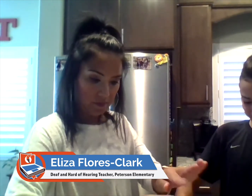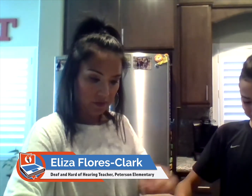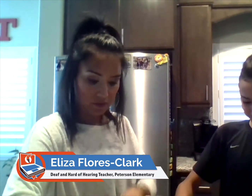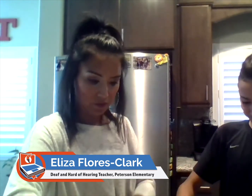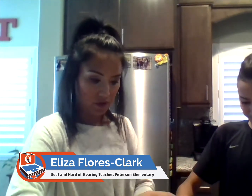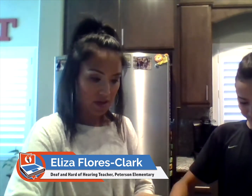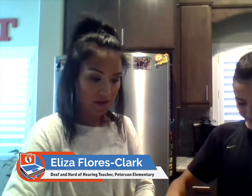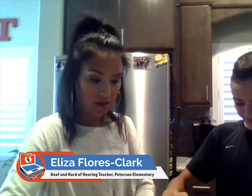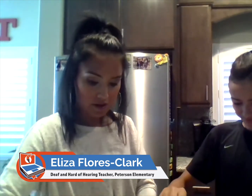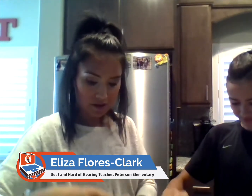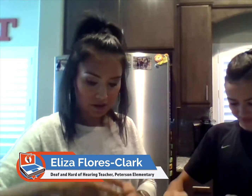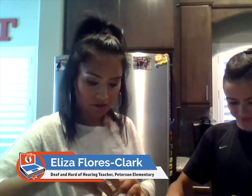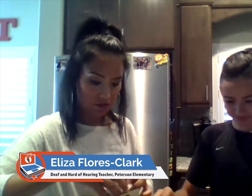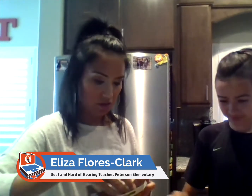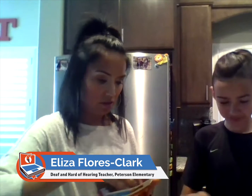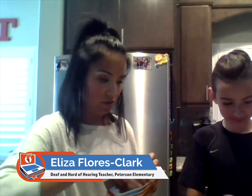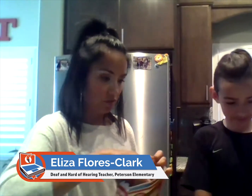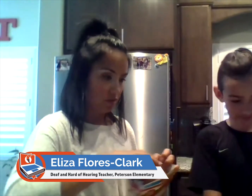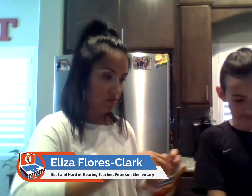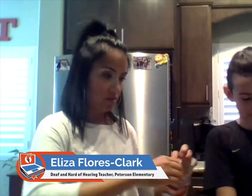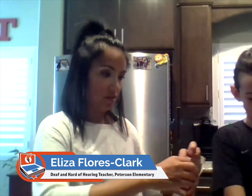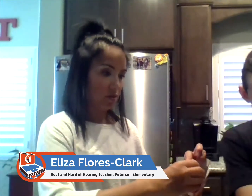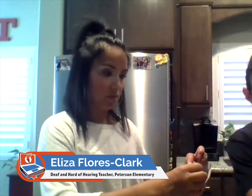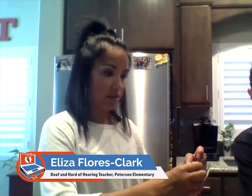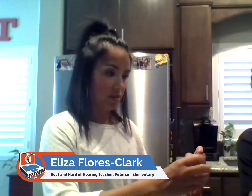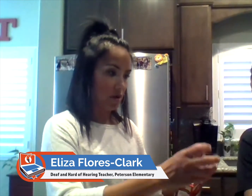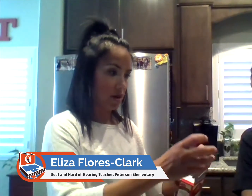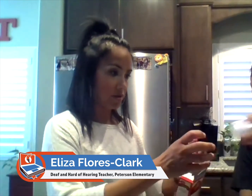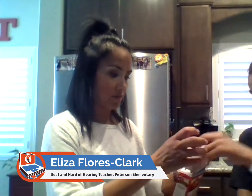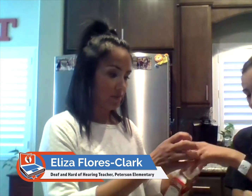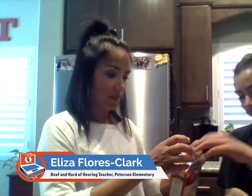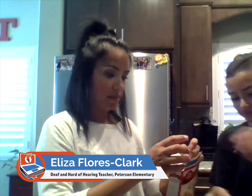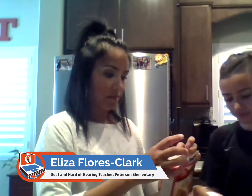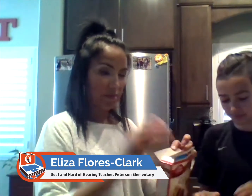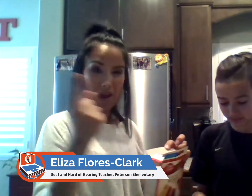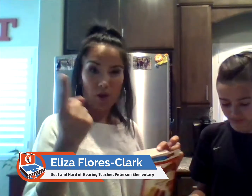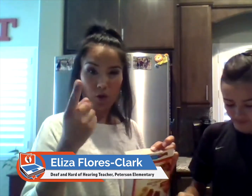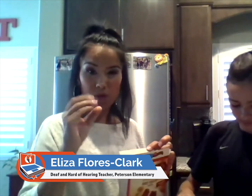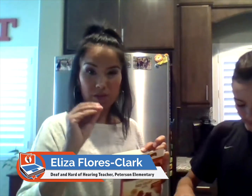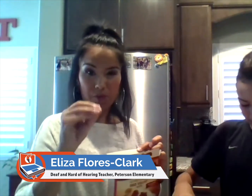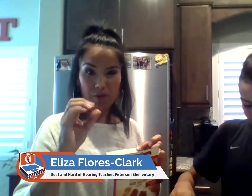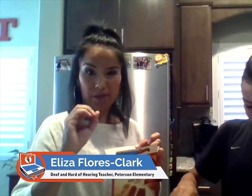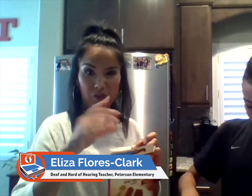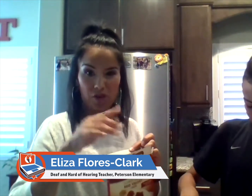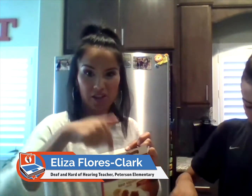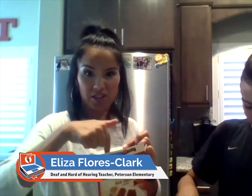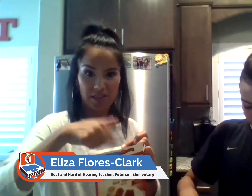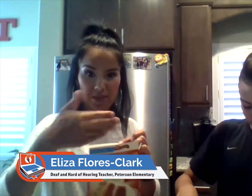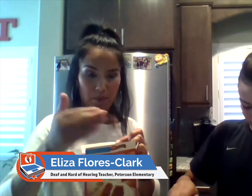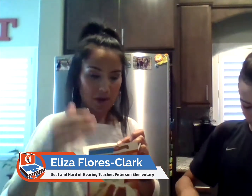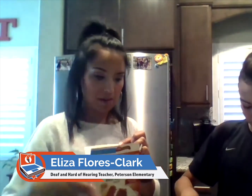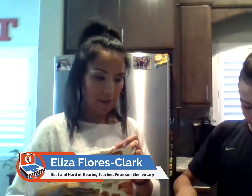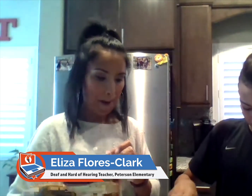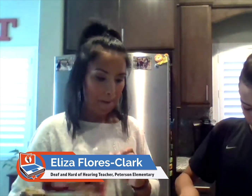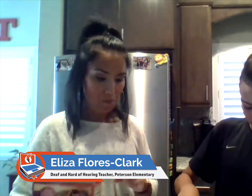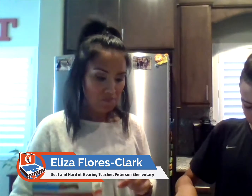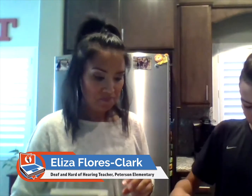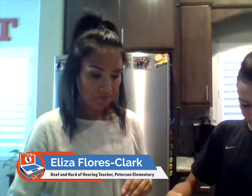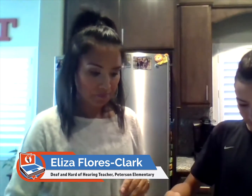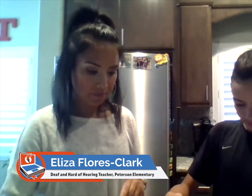There's 1. There's 2. You can put that in the box. I always put my trash inside the box.